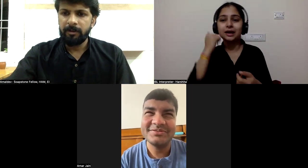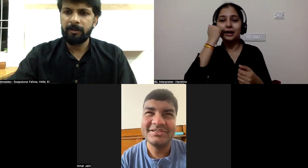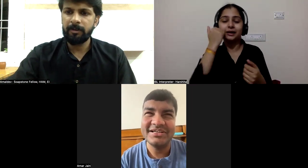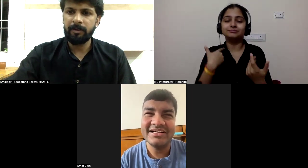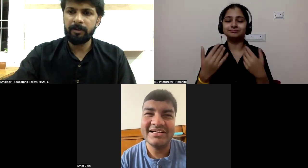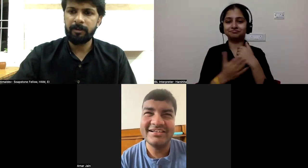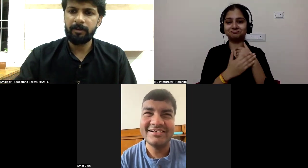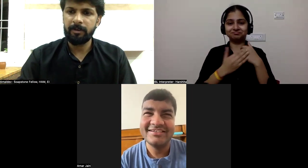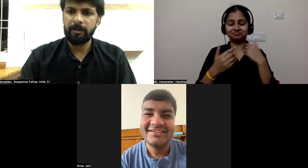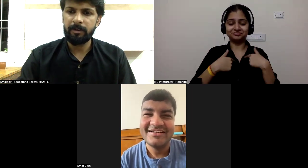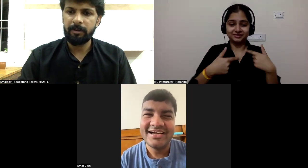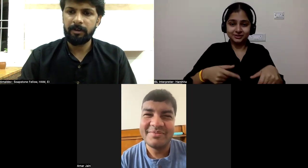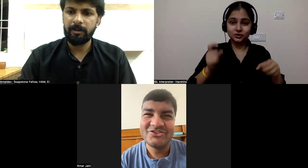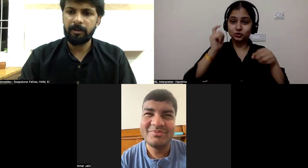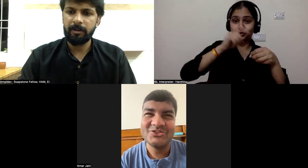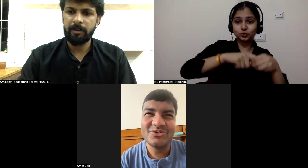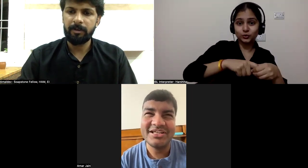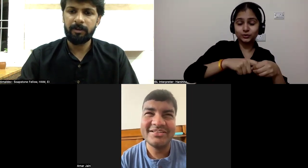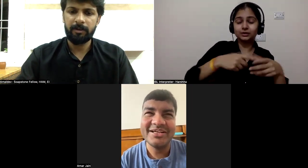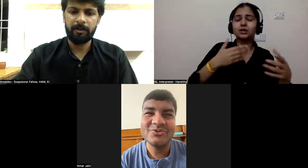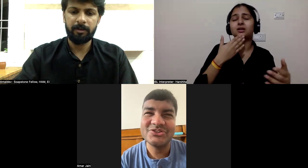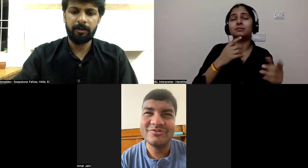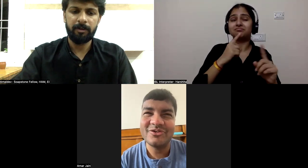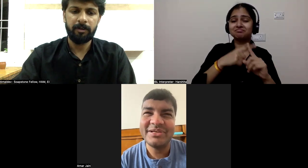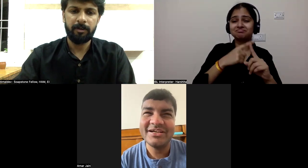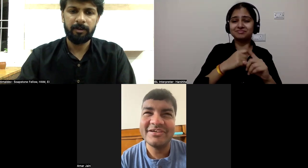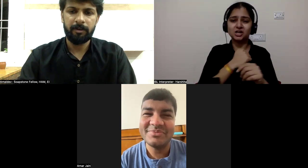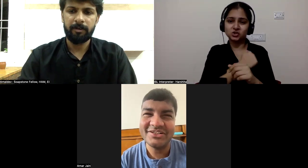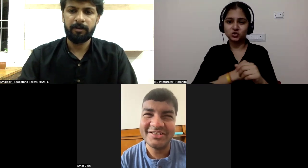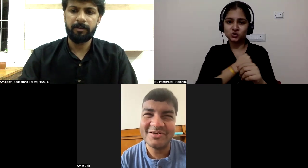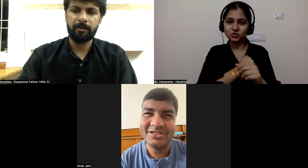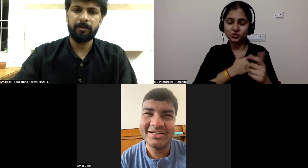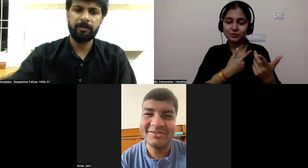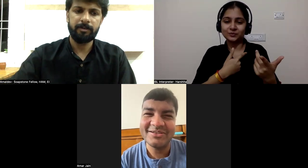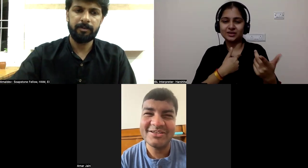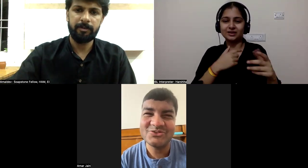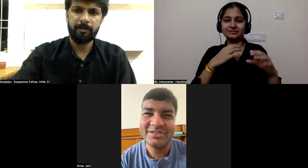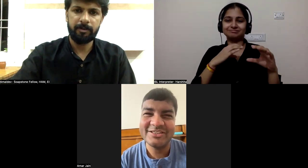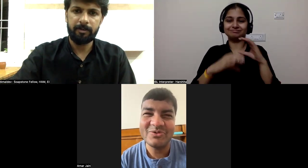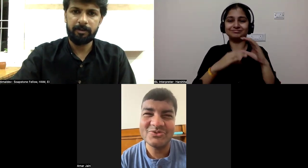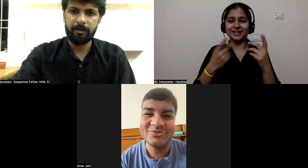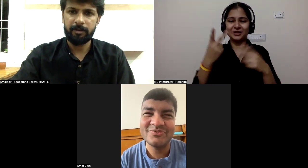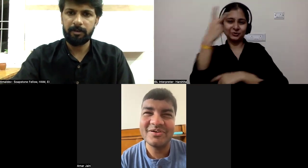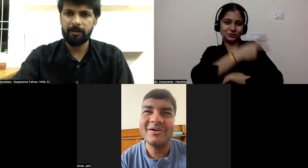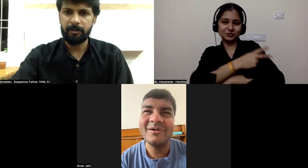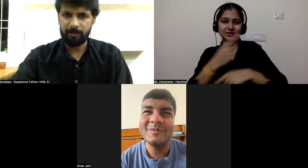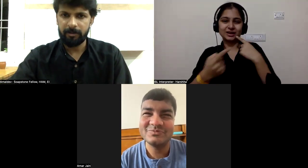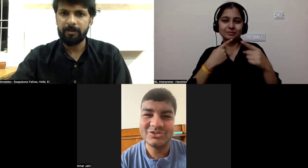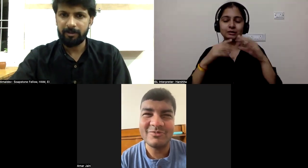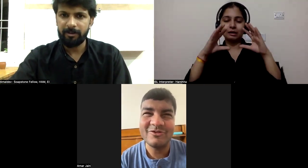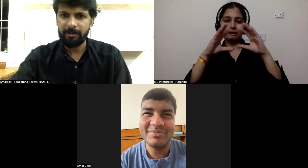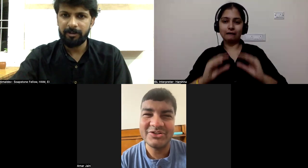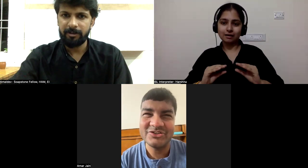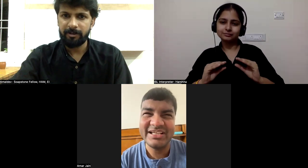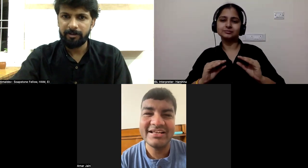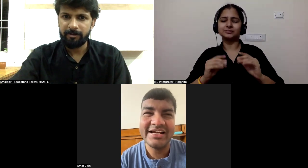here. And I'm extremely sorry at the outset for being a very pathetic communicator in last 2 days because of a